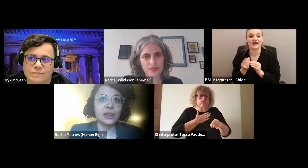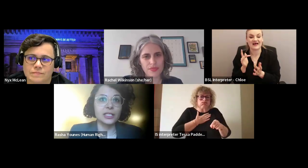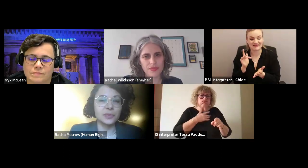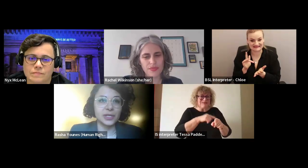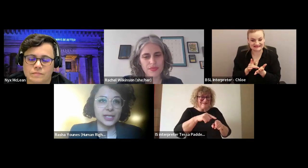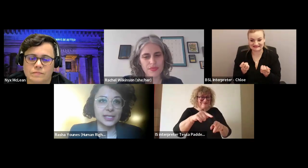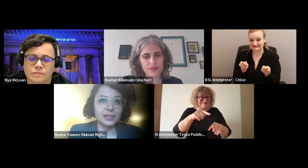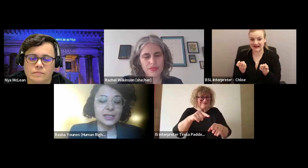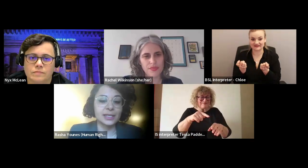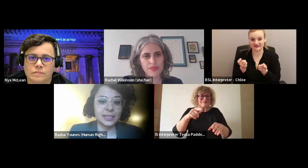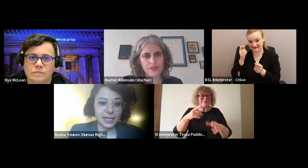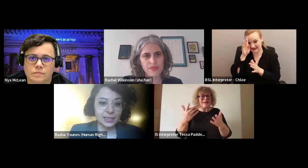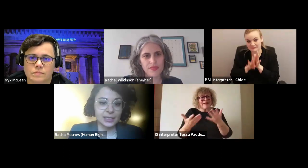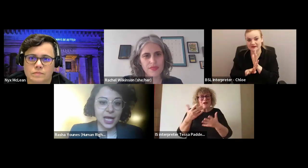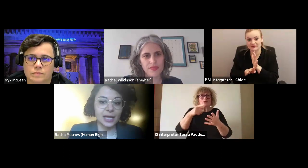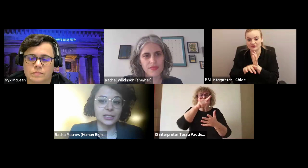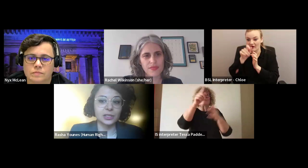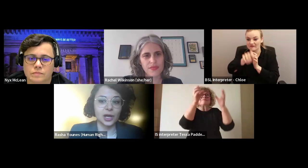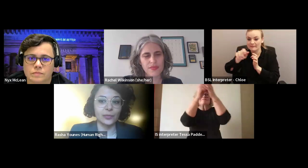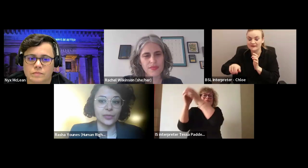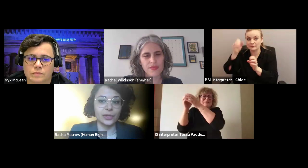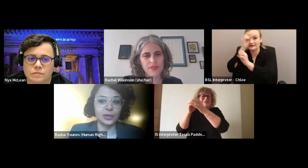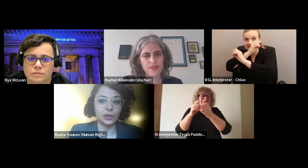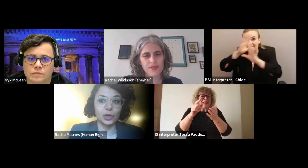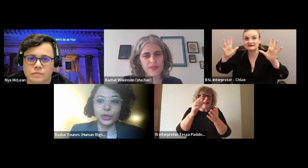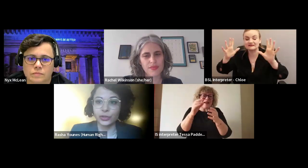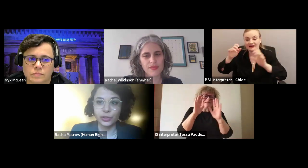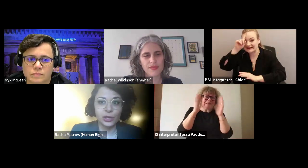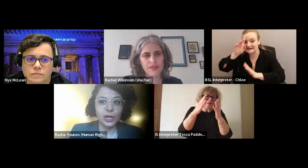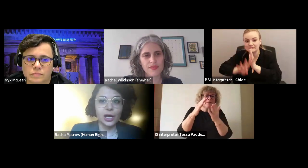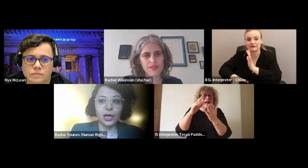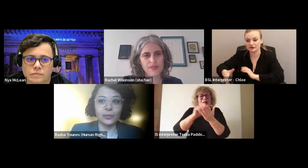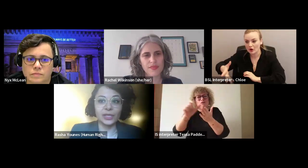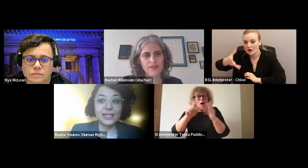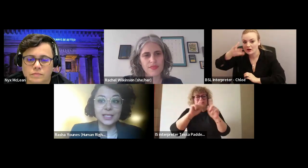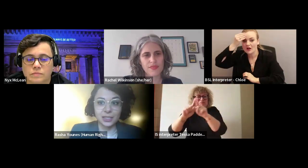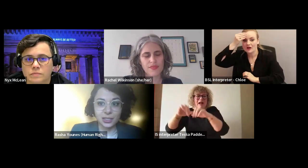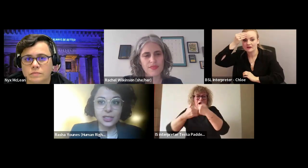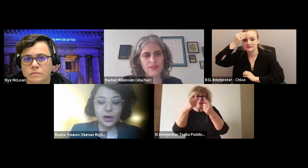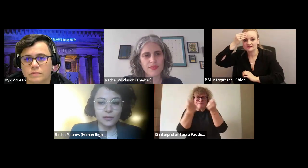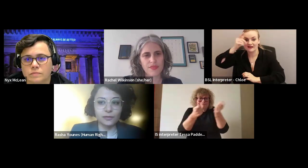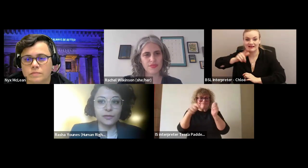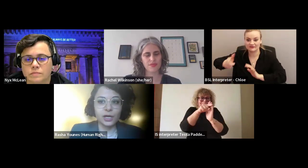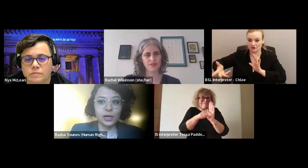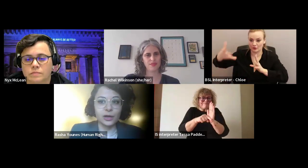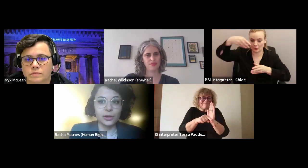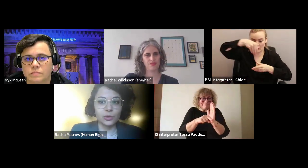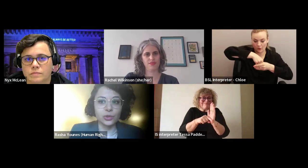centers the experiences, the insights, and the learned lessons